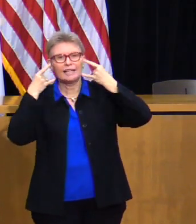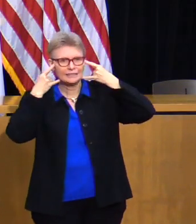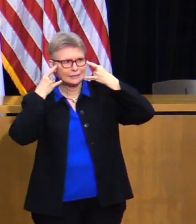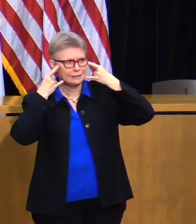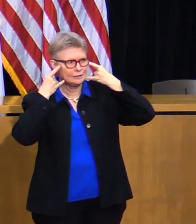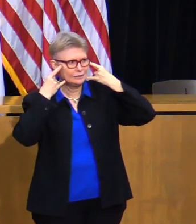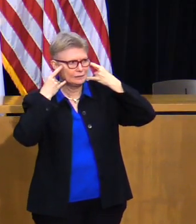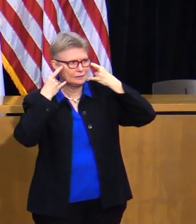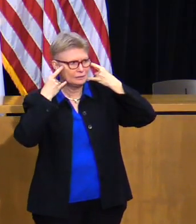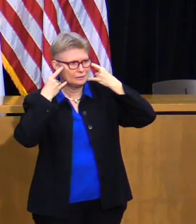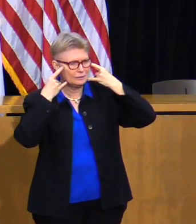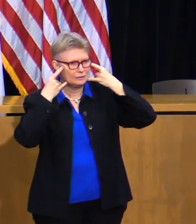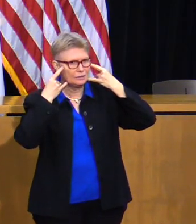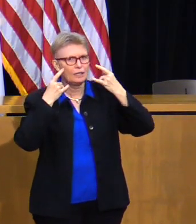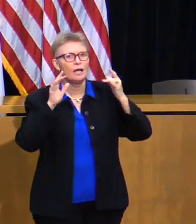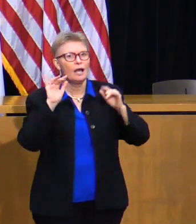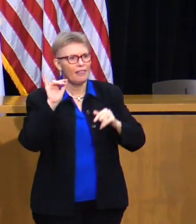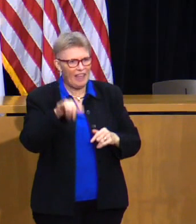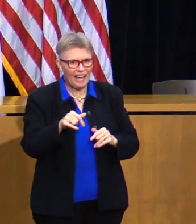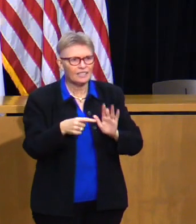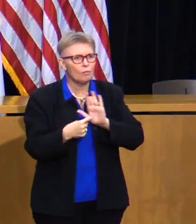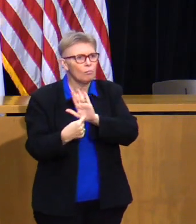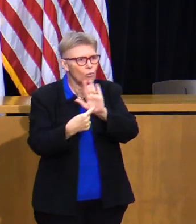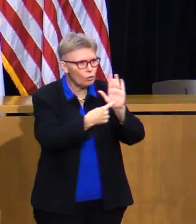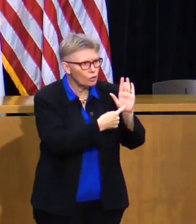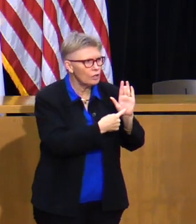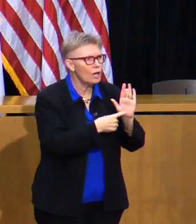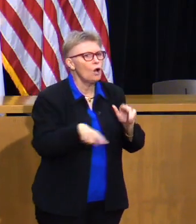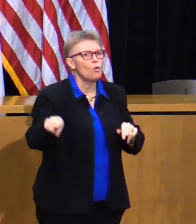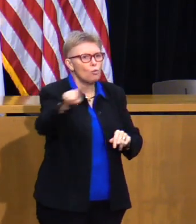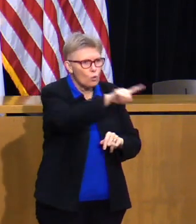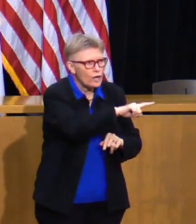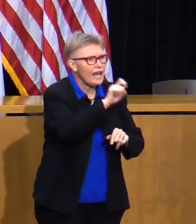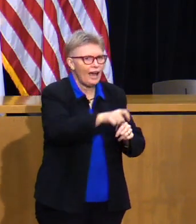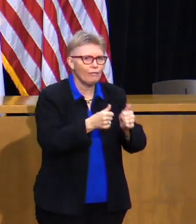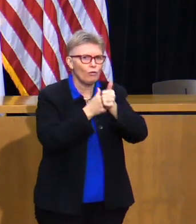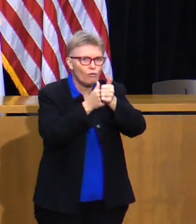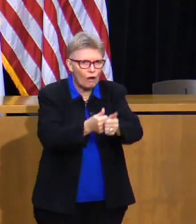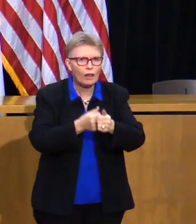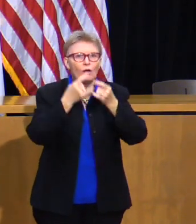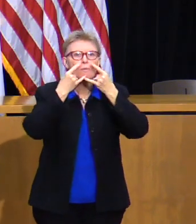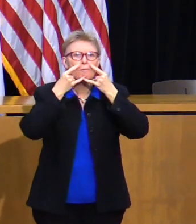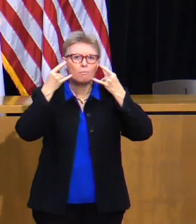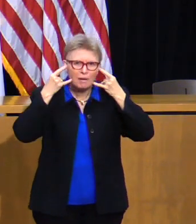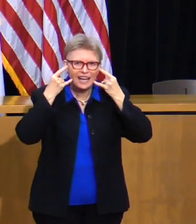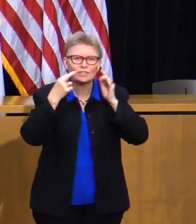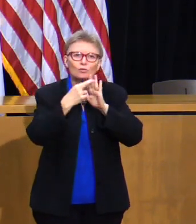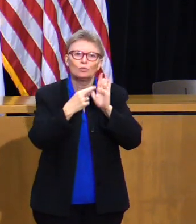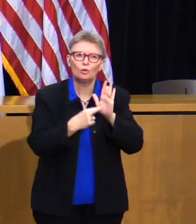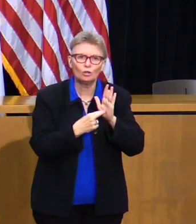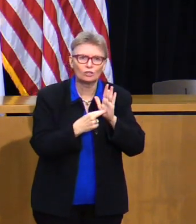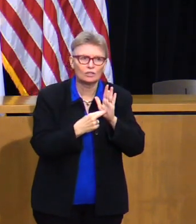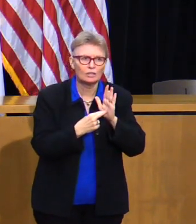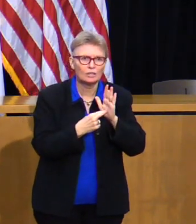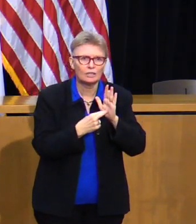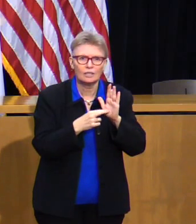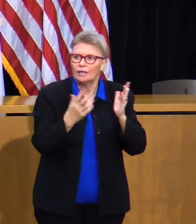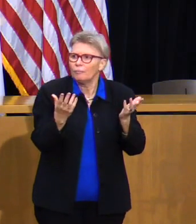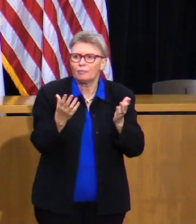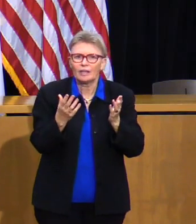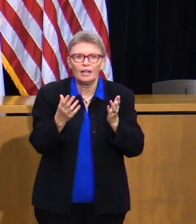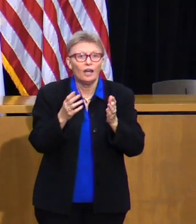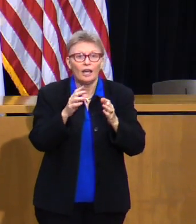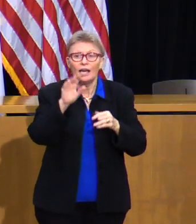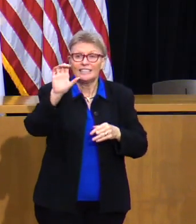us to execute on what I would call proper mask etiquette. The simple truth is here,